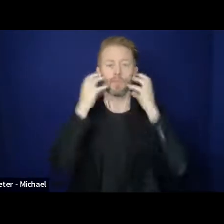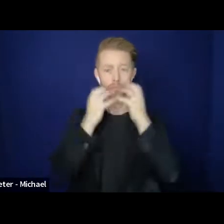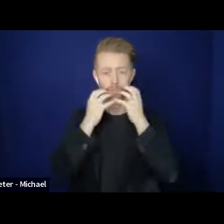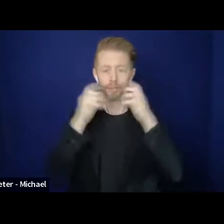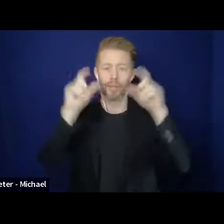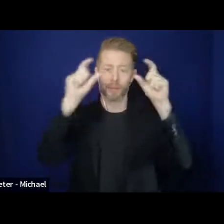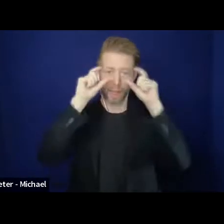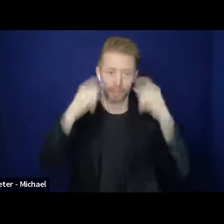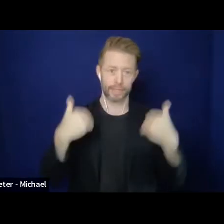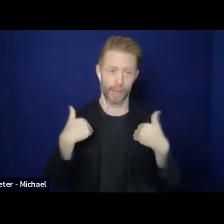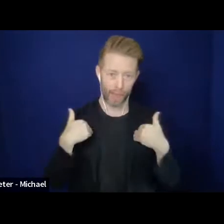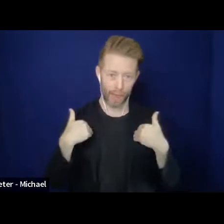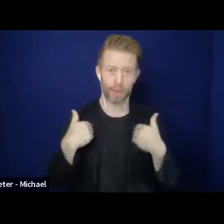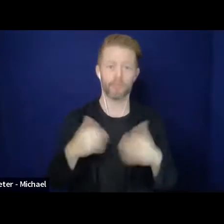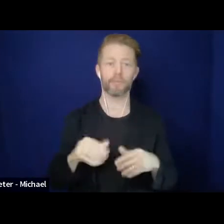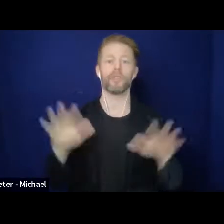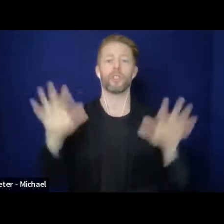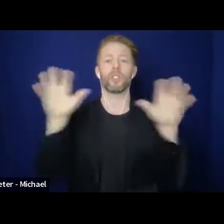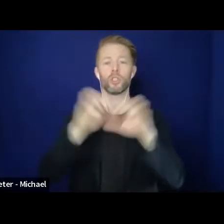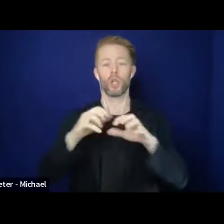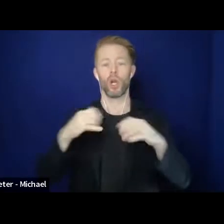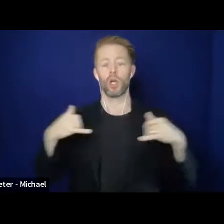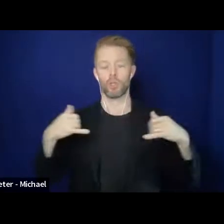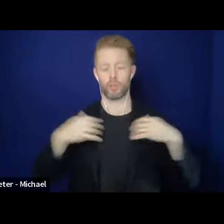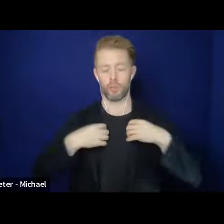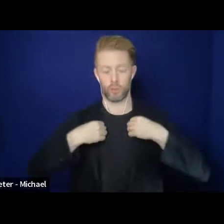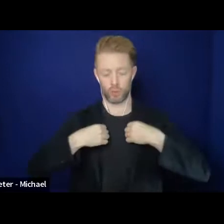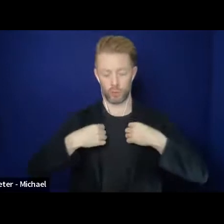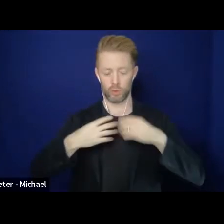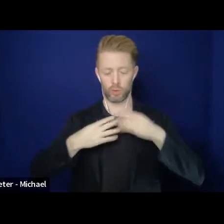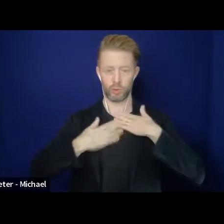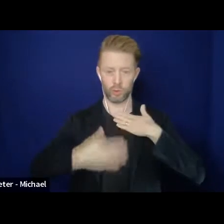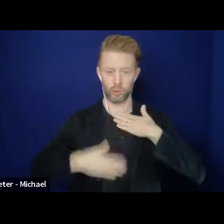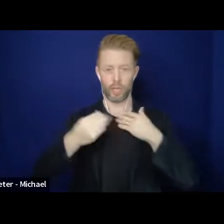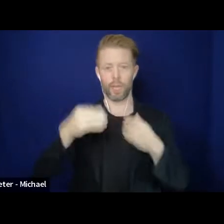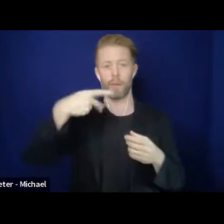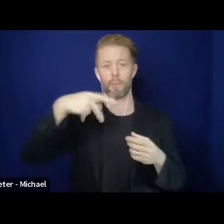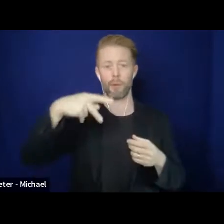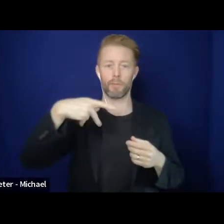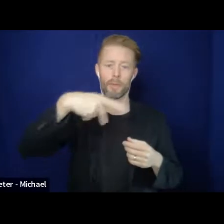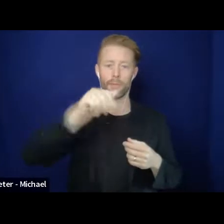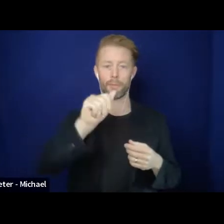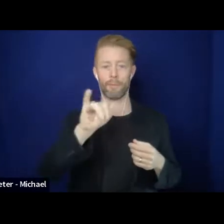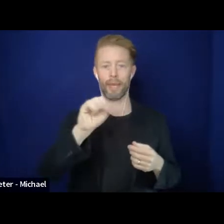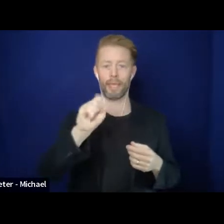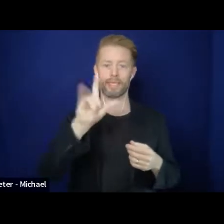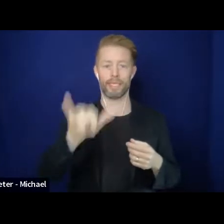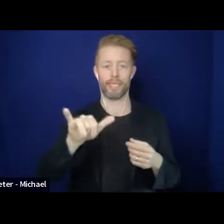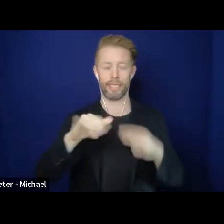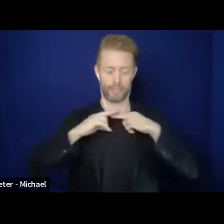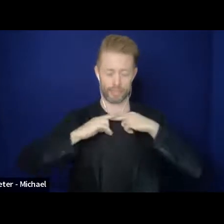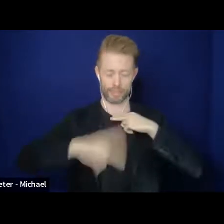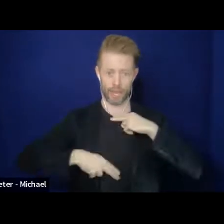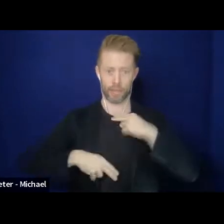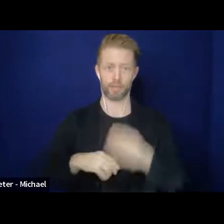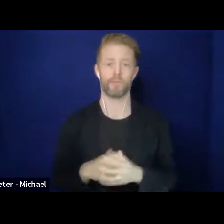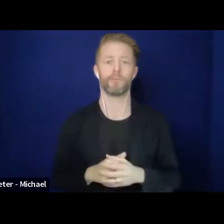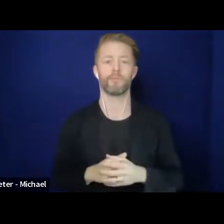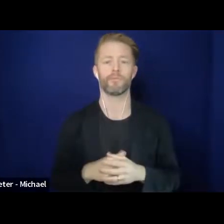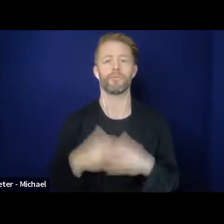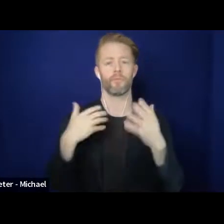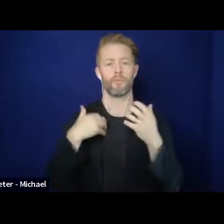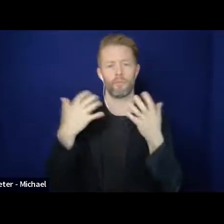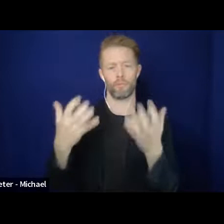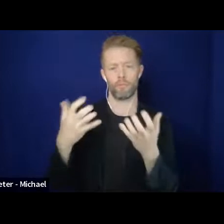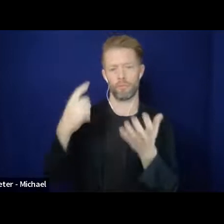glasses. I'm wearing a dark suit, a dark shirt, and a purple paisley tie. I want to especially thank Lydia